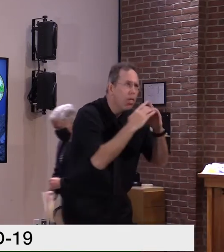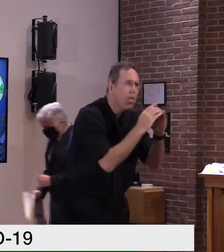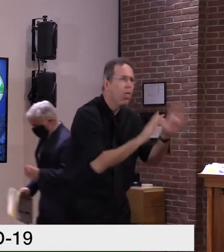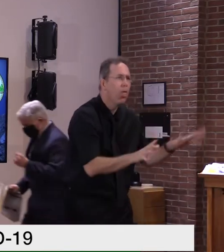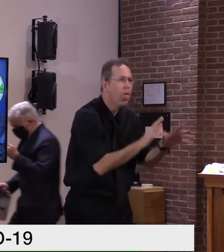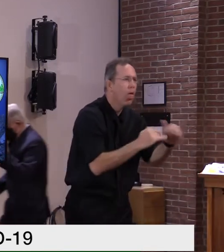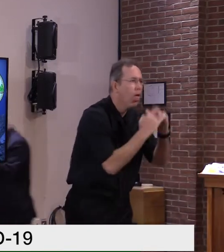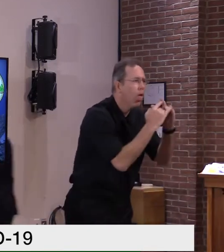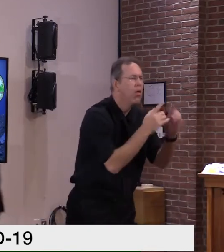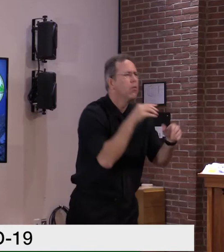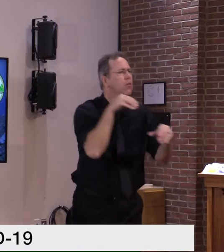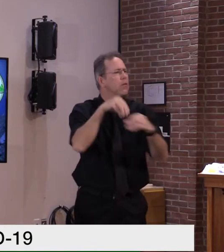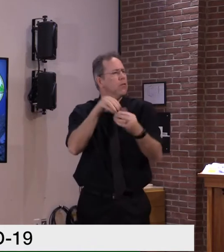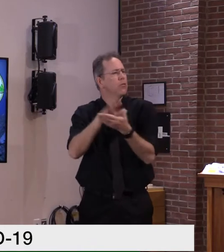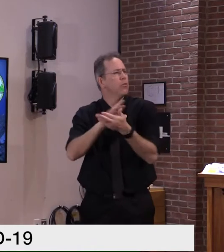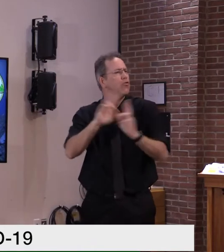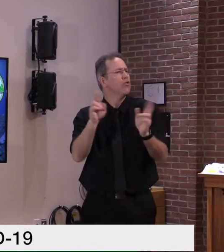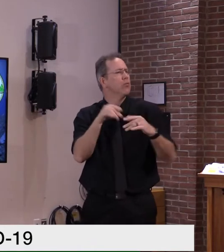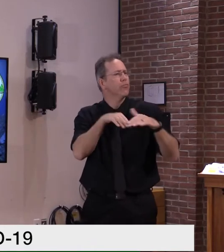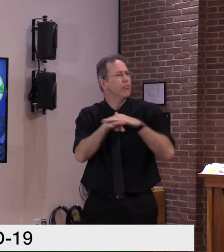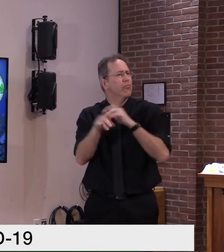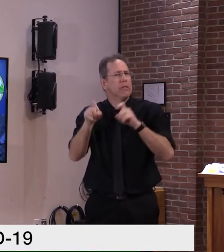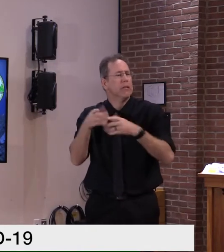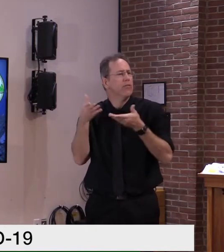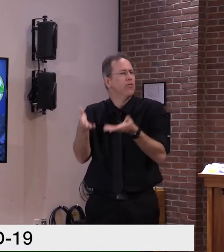Secretary Smith.